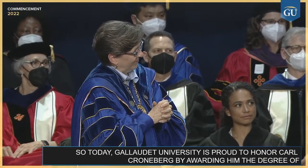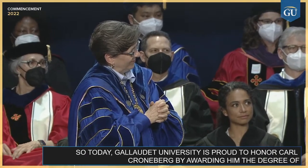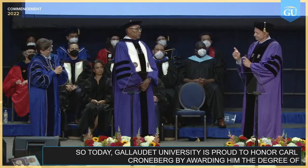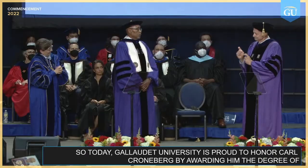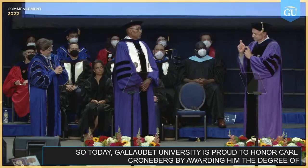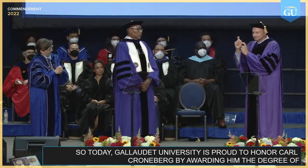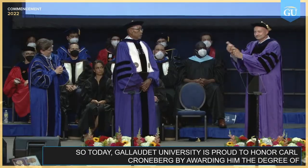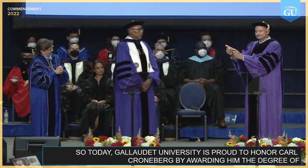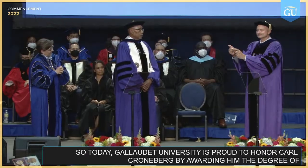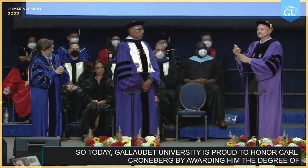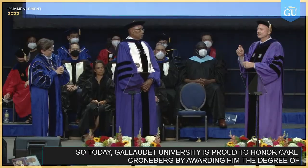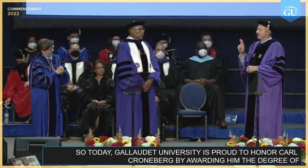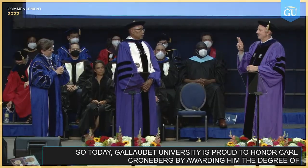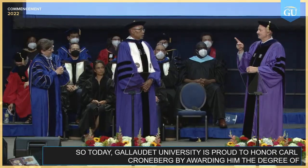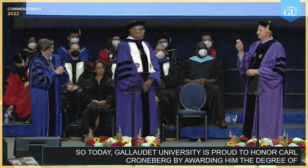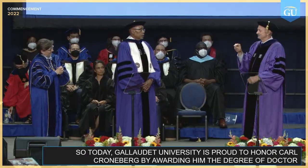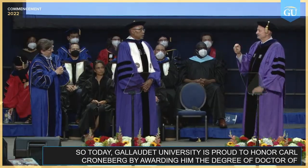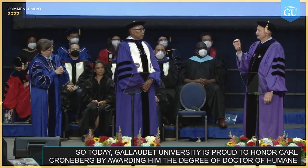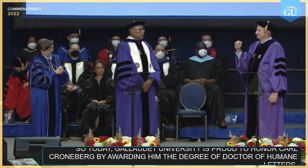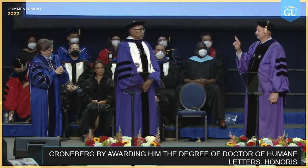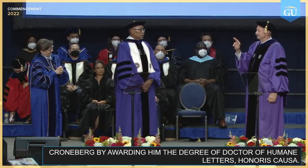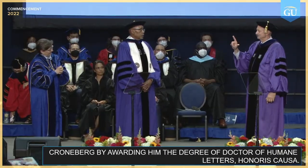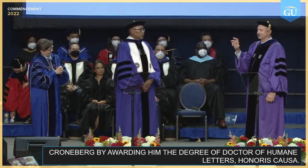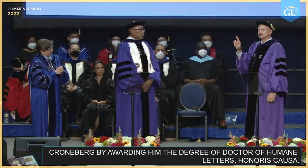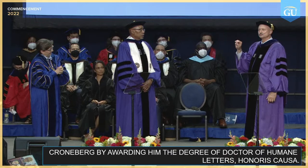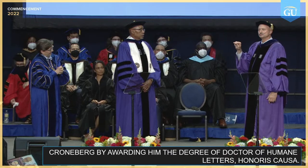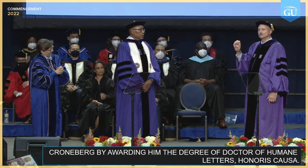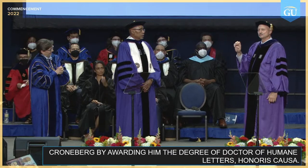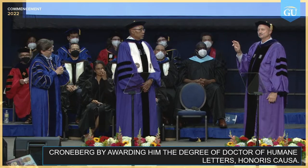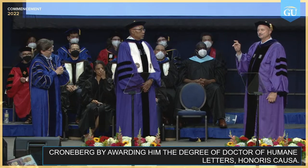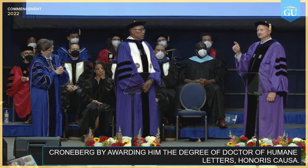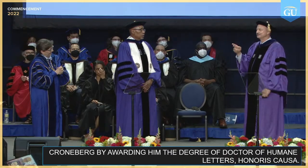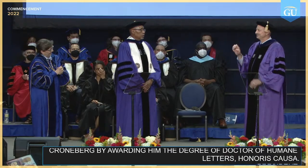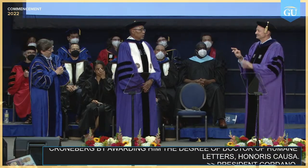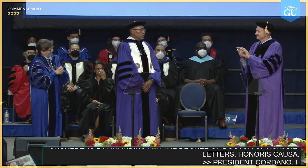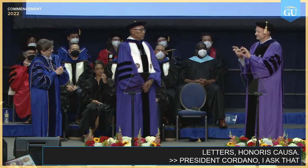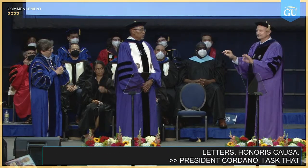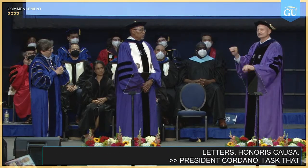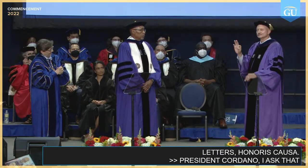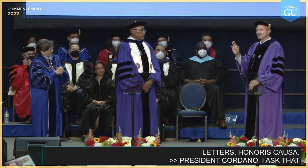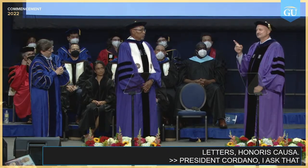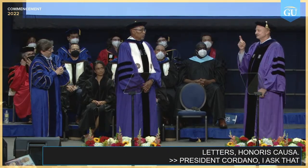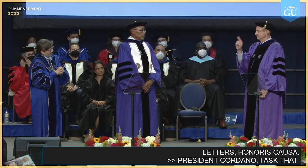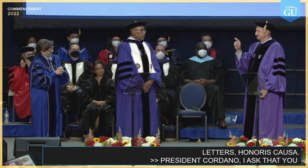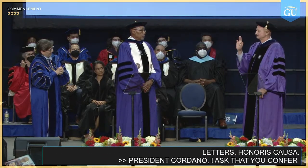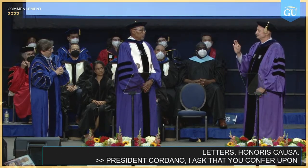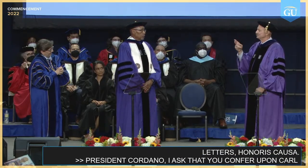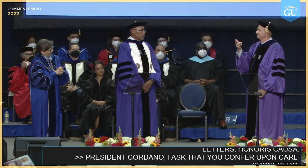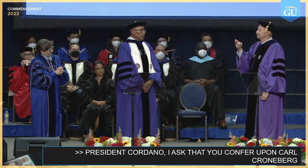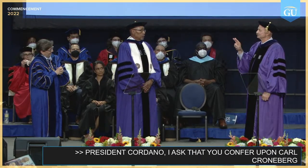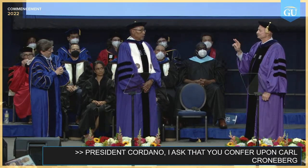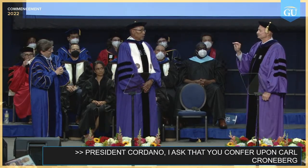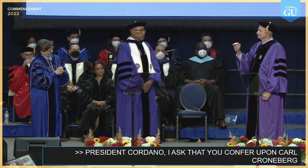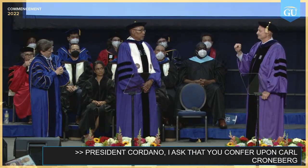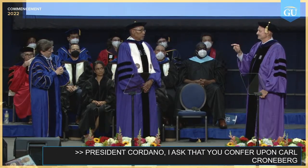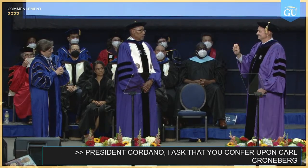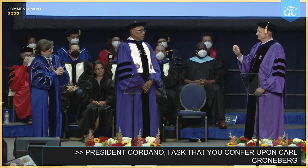President Giordano, I ask that you confer upon Carl Kronberg the degree of Doctor of Humane